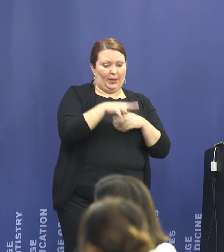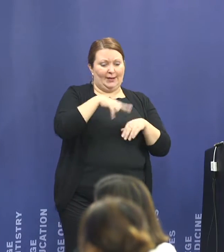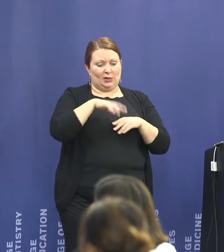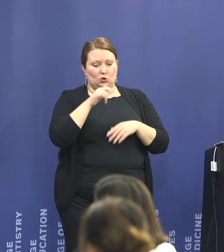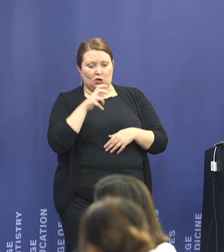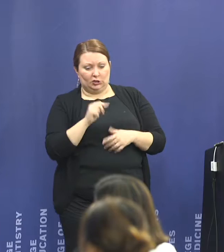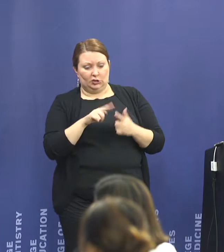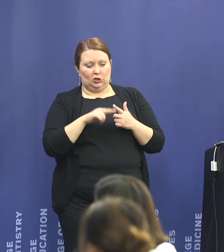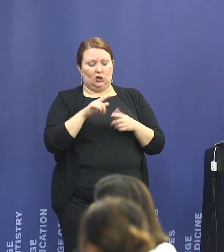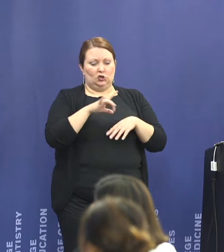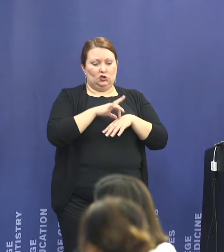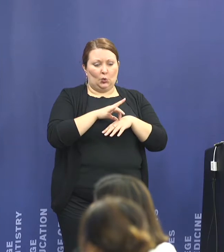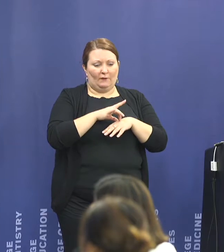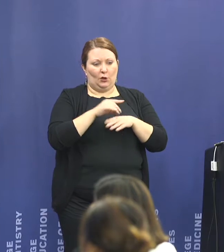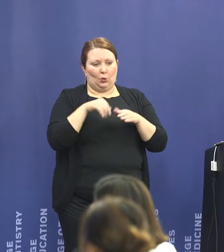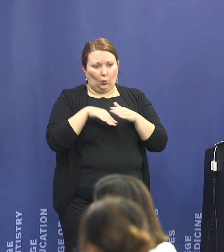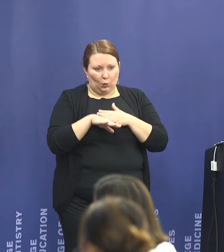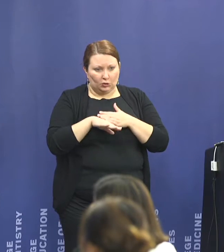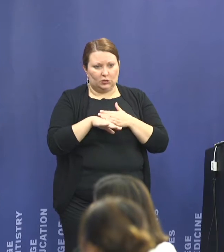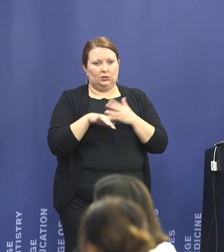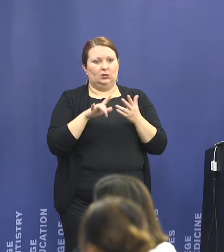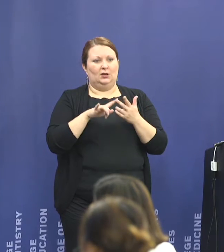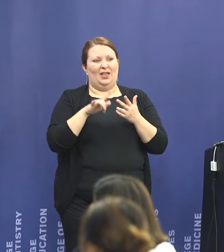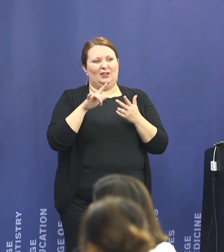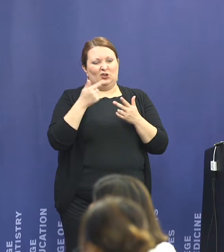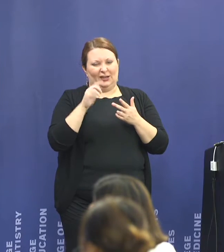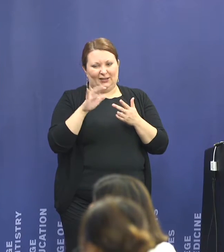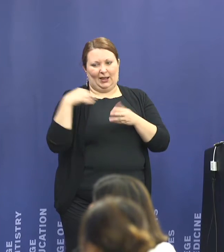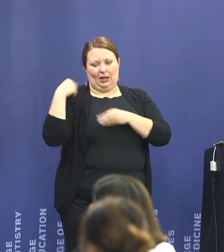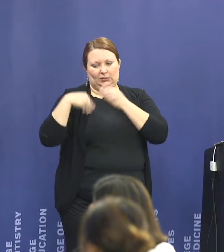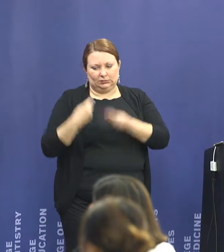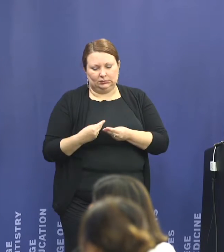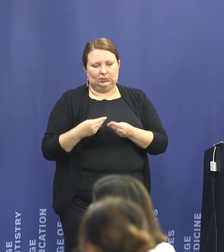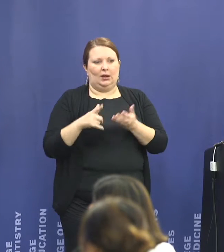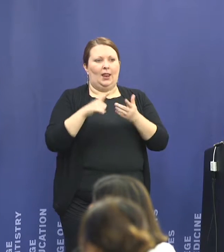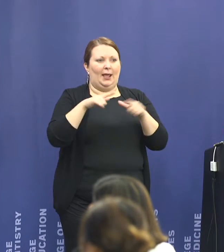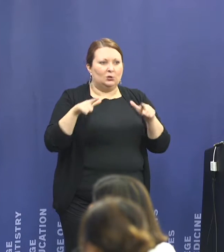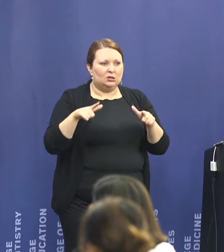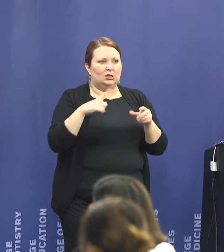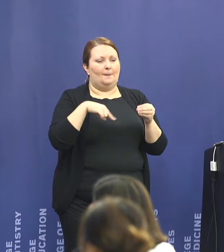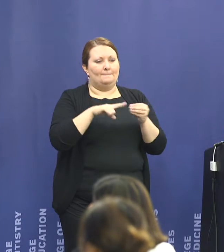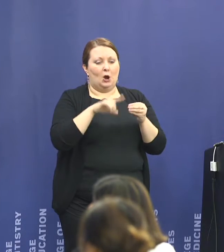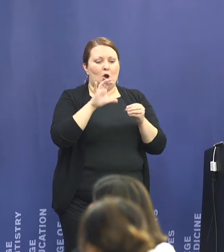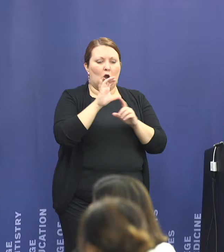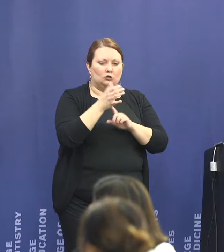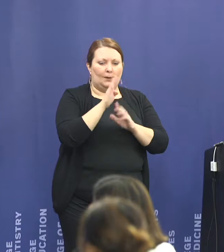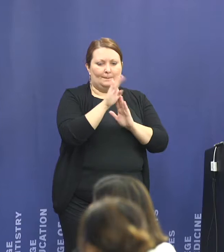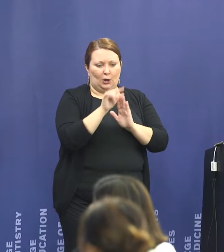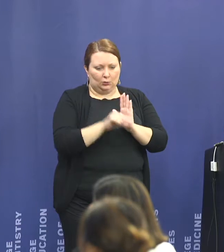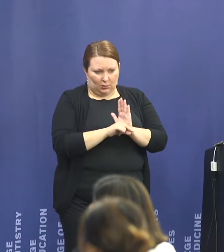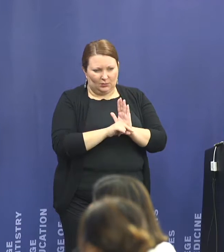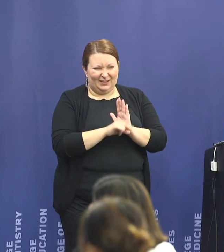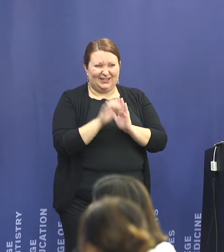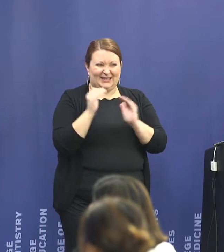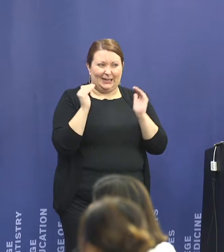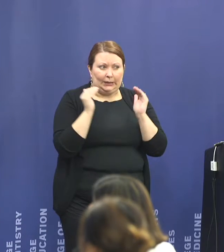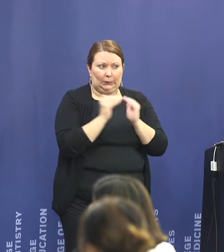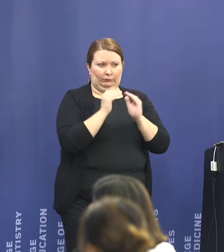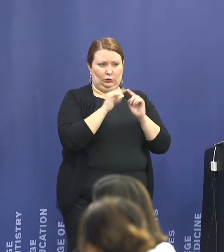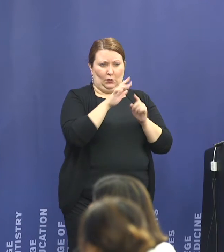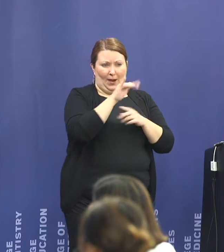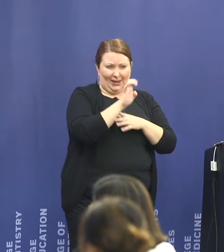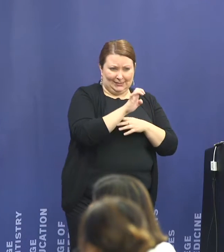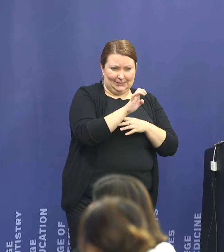origin, geographic origin, genetic ancestry, language, ethnicity, or cultural background as equivalent to